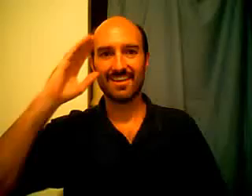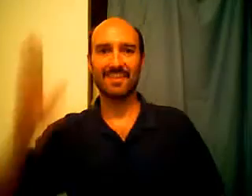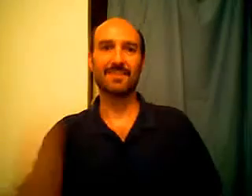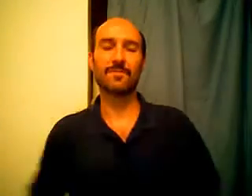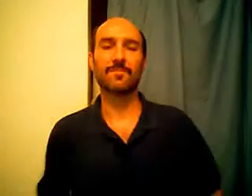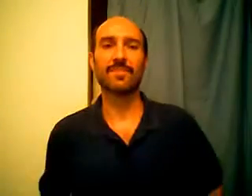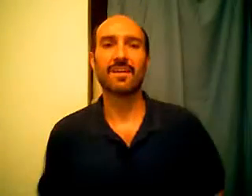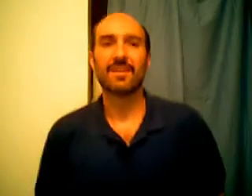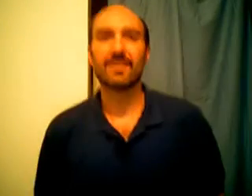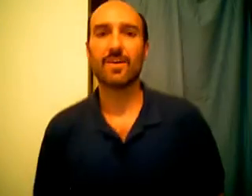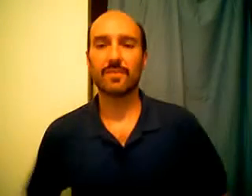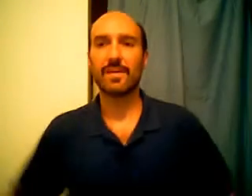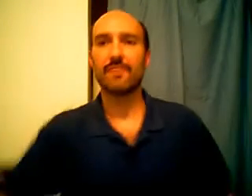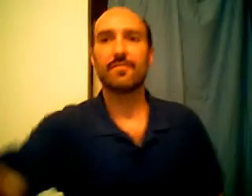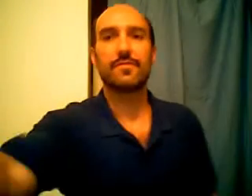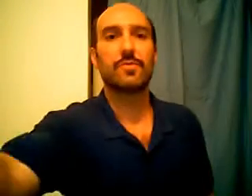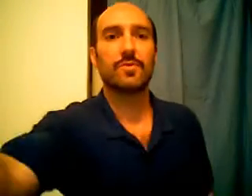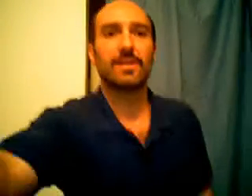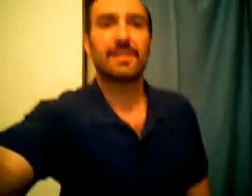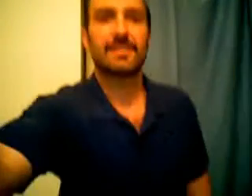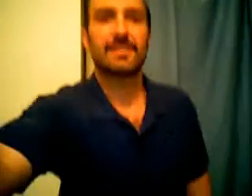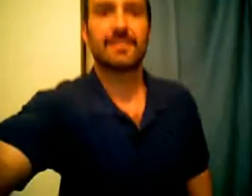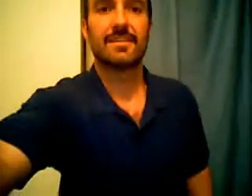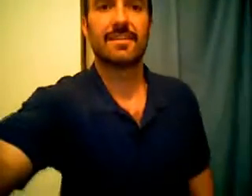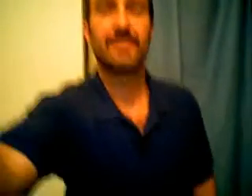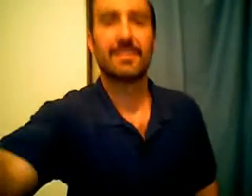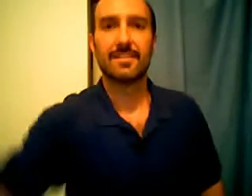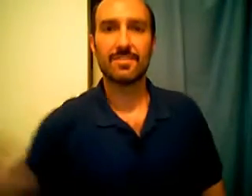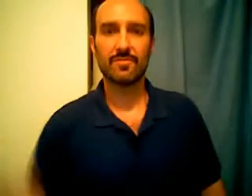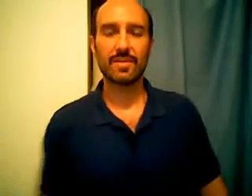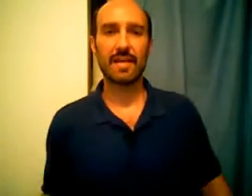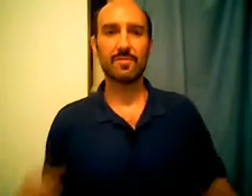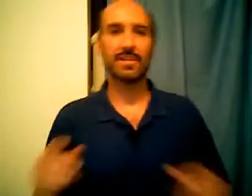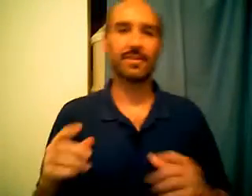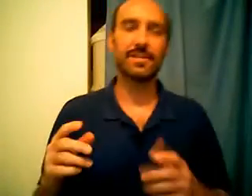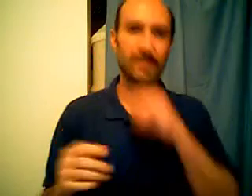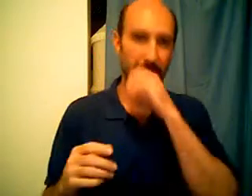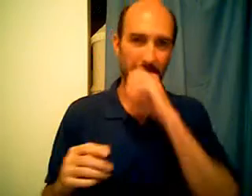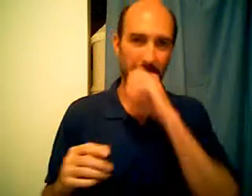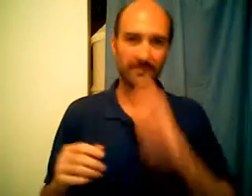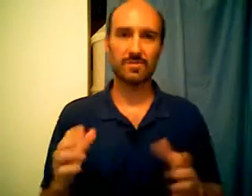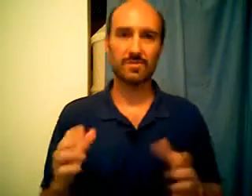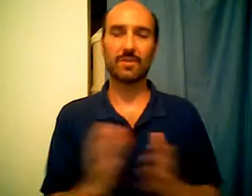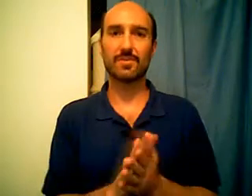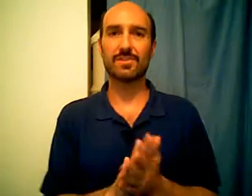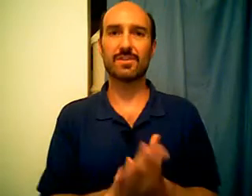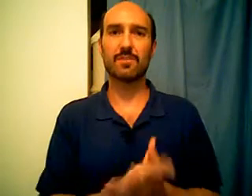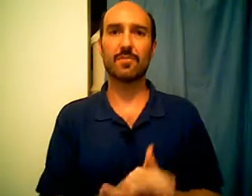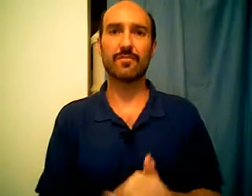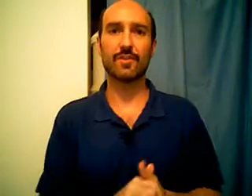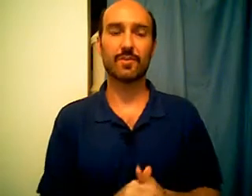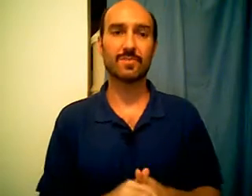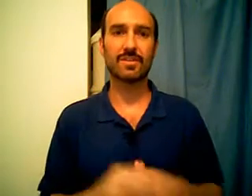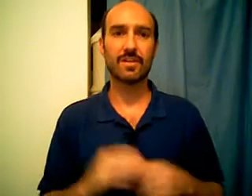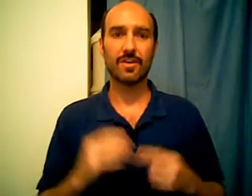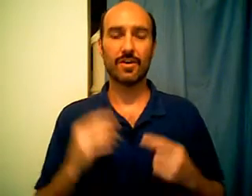Hi. Okay, we have a few, some vocabulary here. First, we'll start with some verbs. All right, the